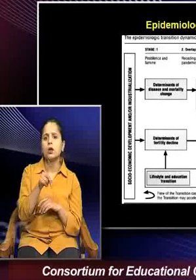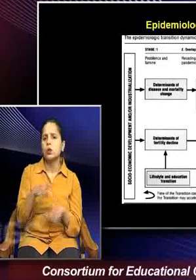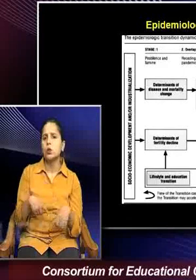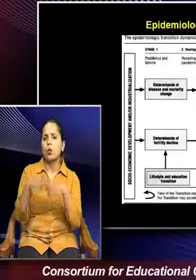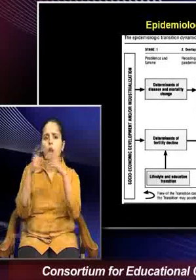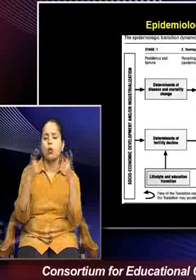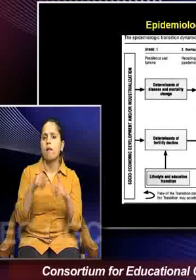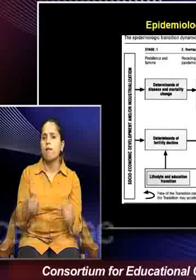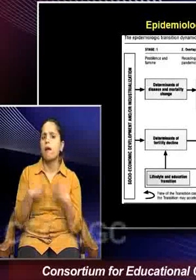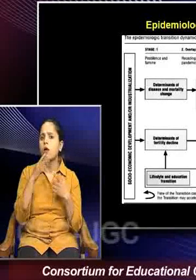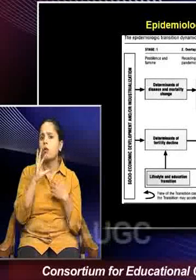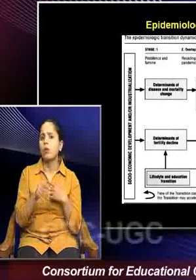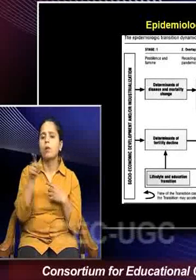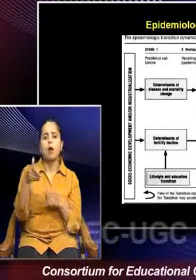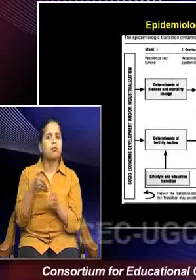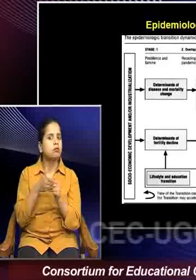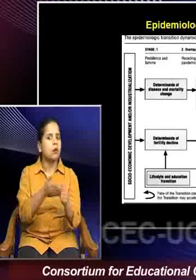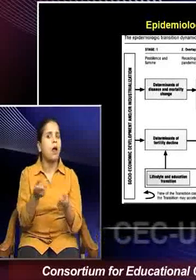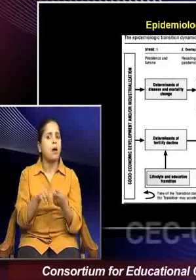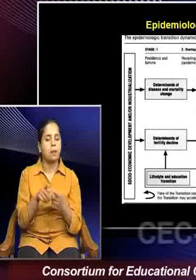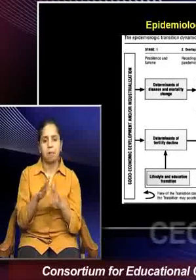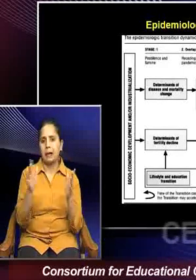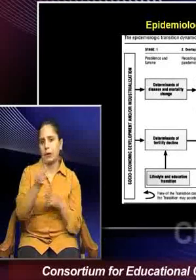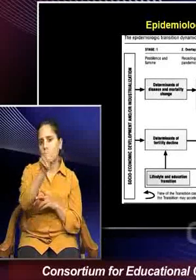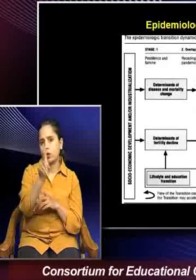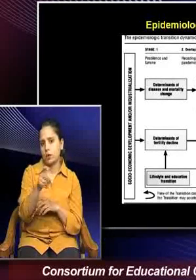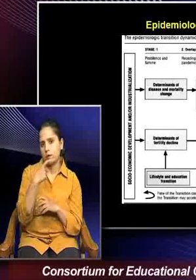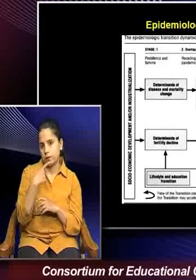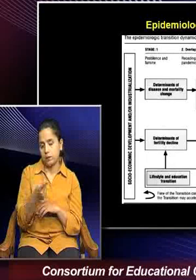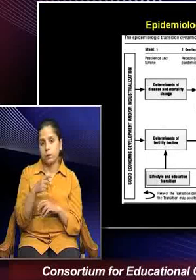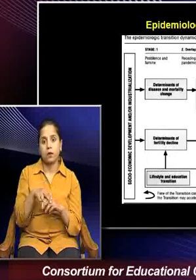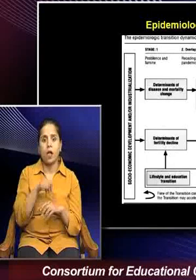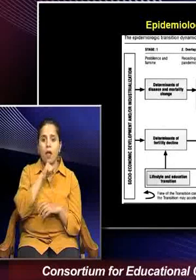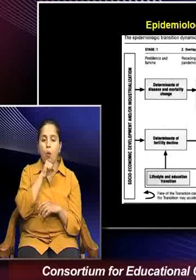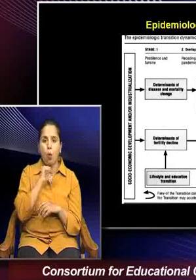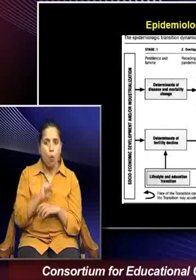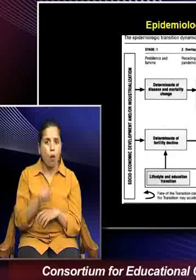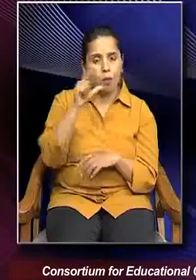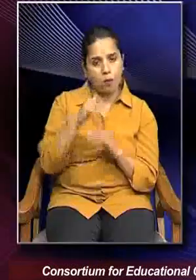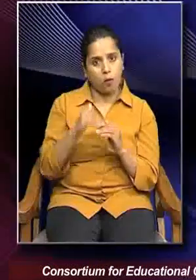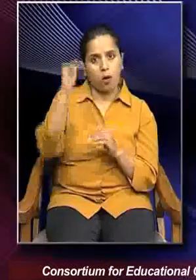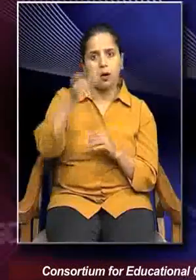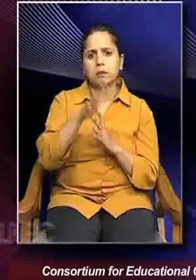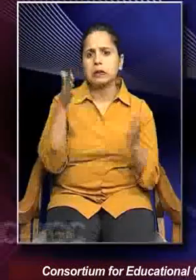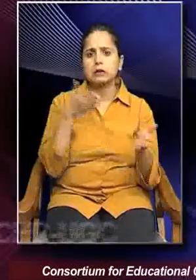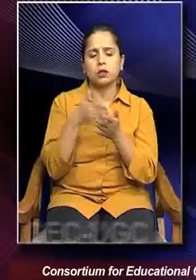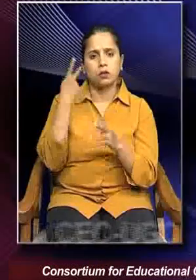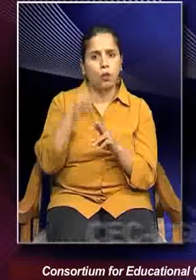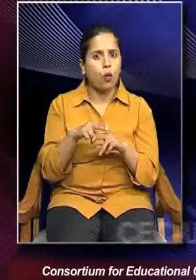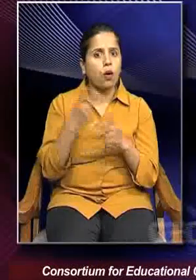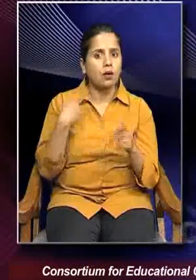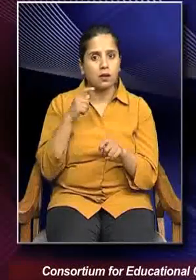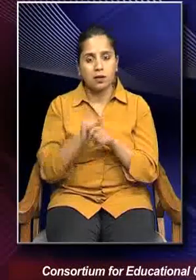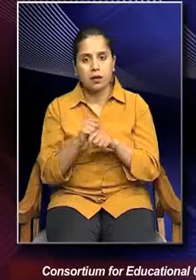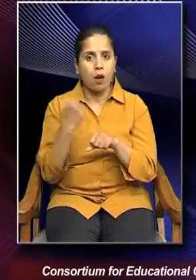life the people are actually leading, that is a big question. So as aging is rising, the huge challenge for functional characteristics